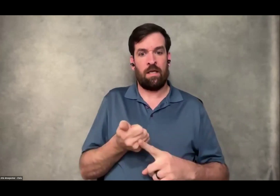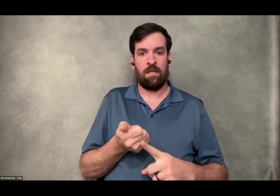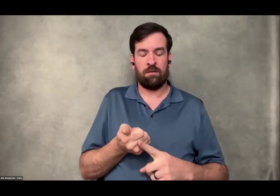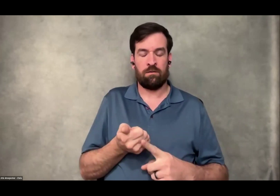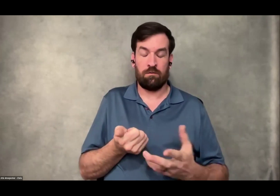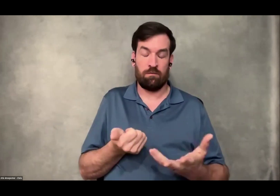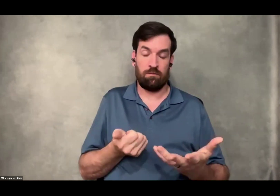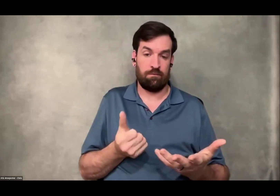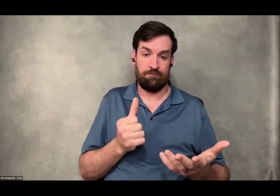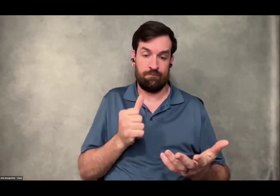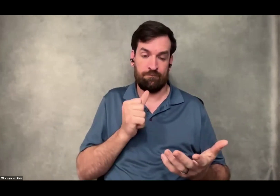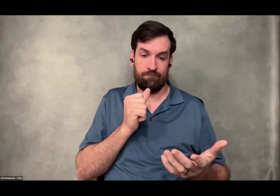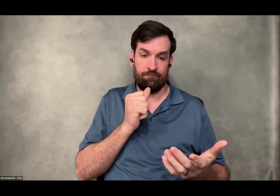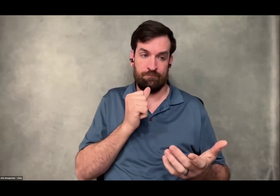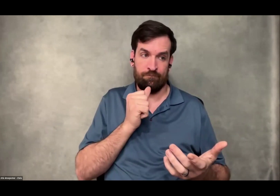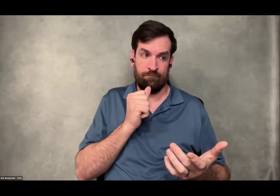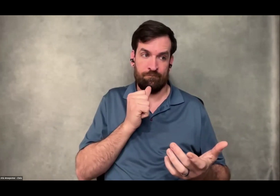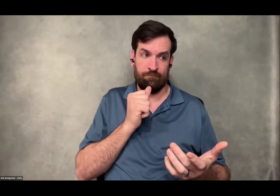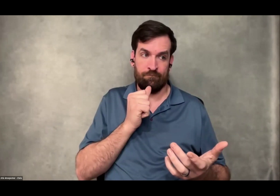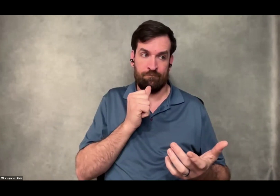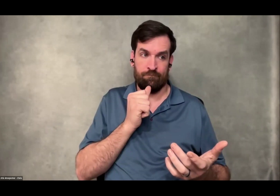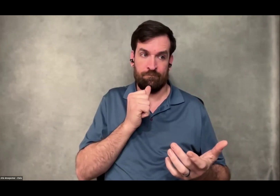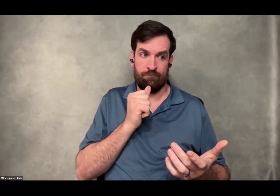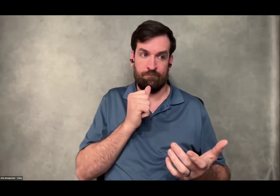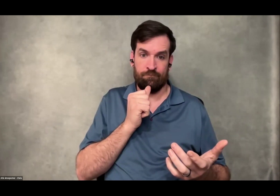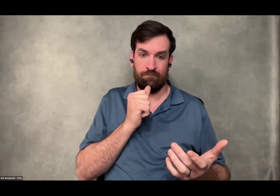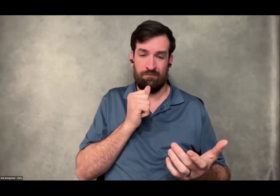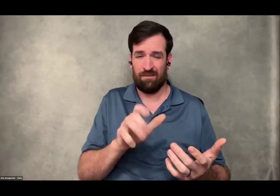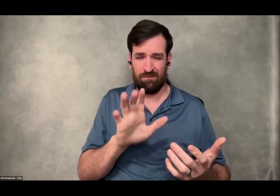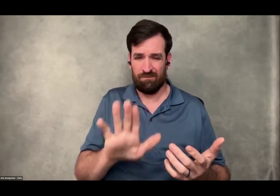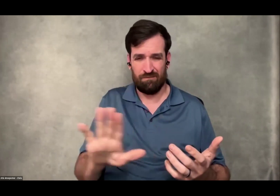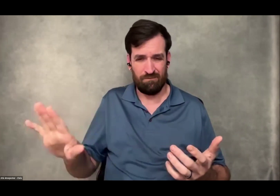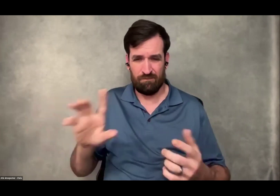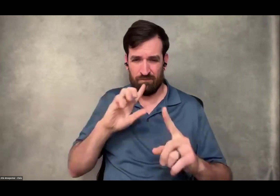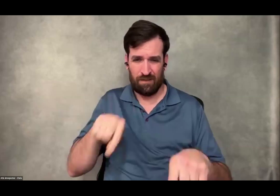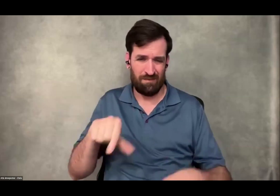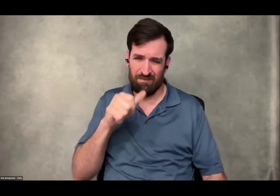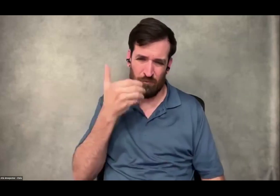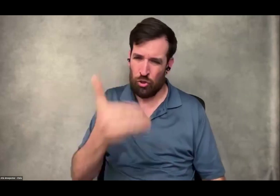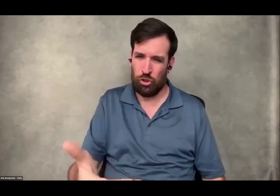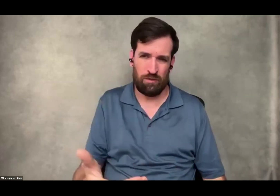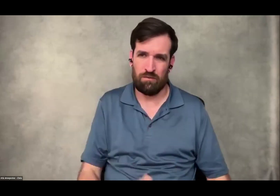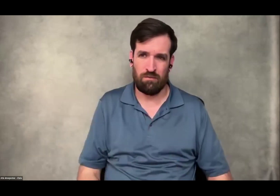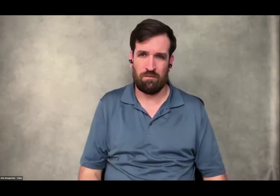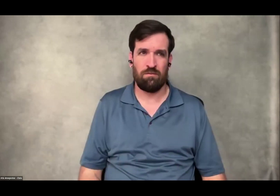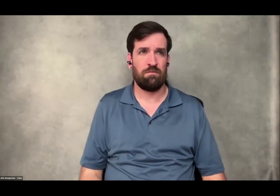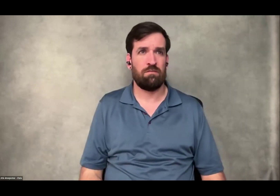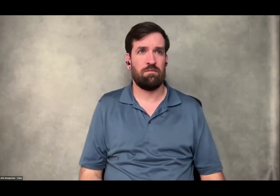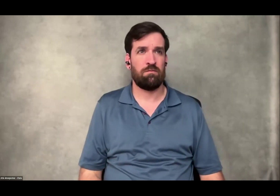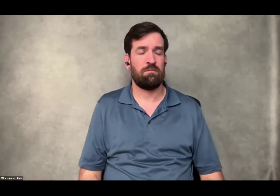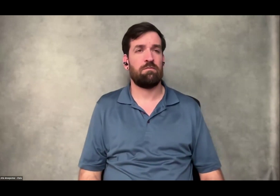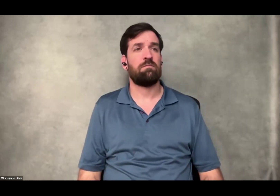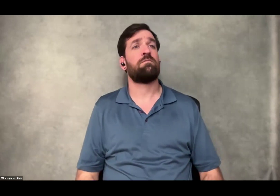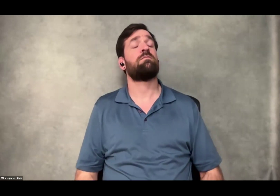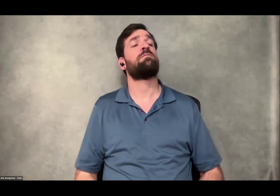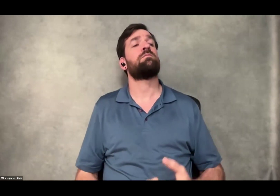not very uh the responses were not very good. Hey, So, And Sen, I was what